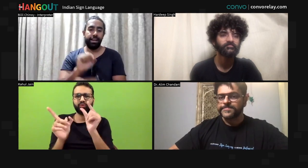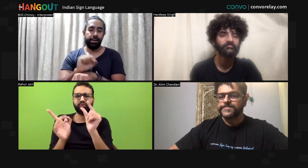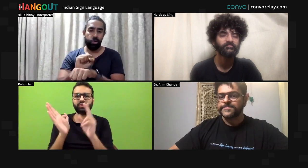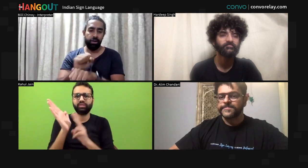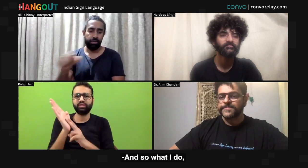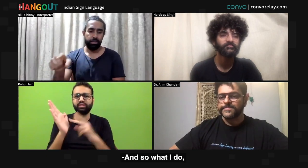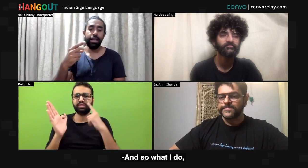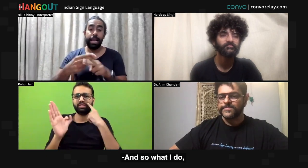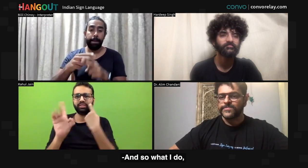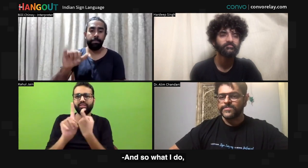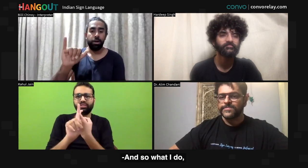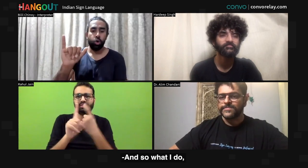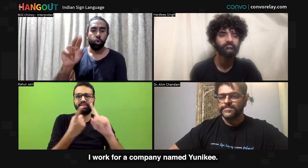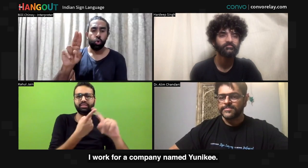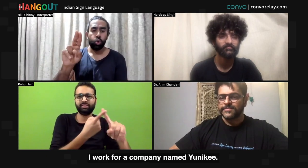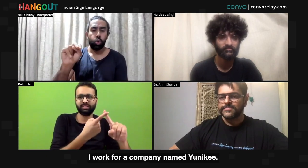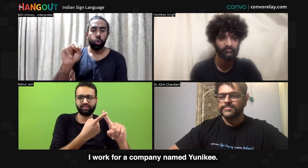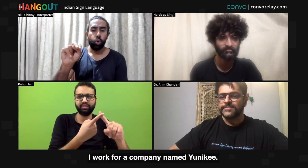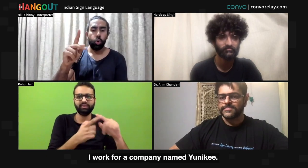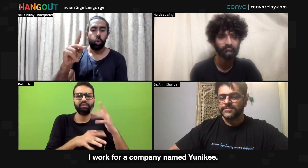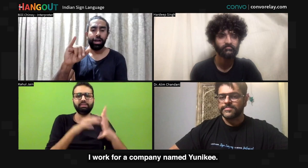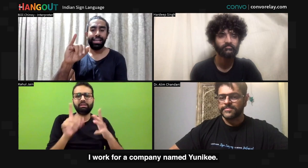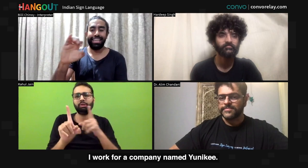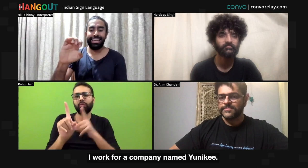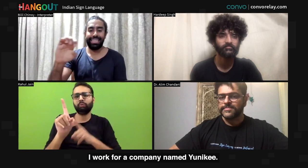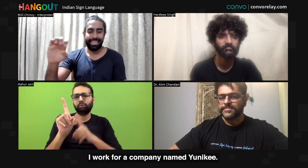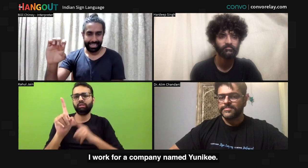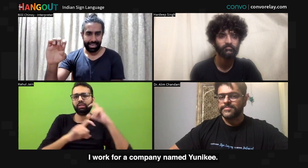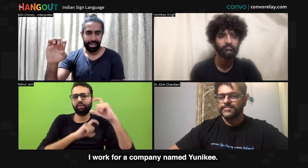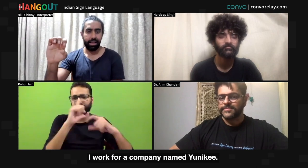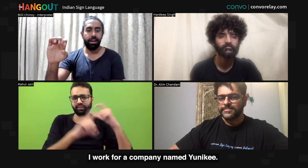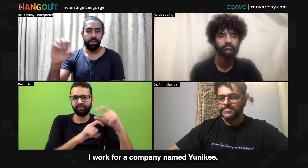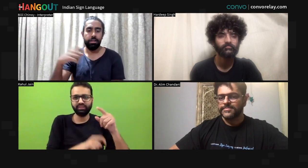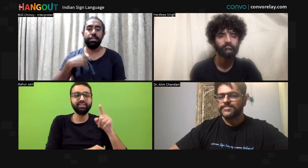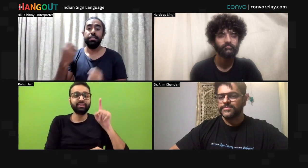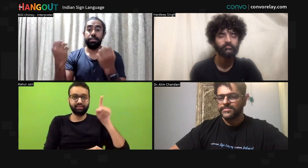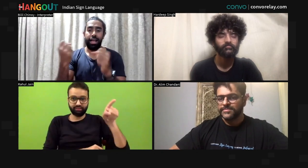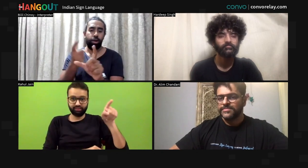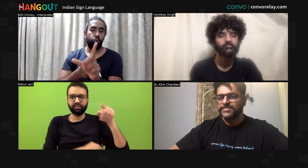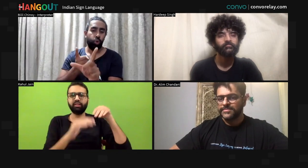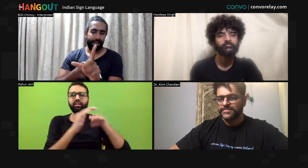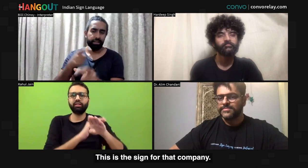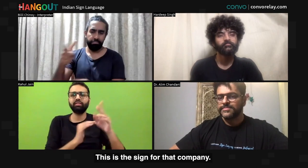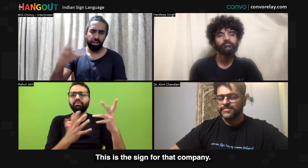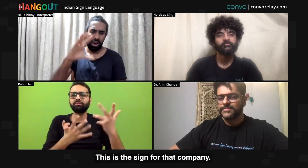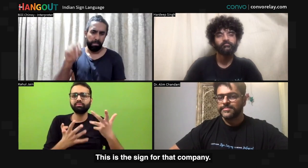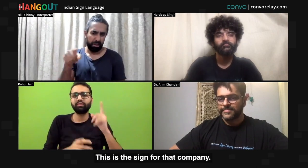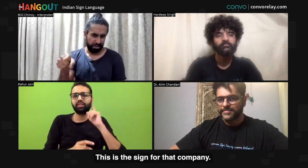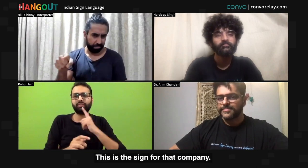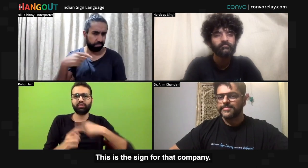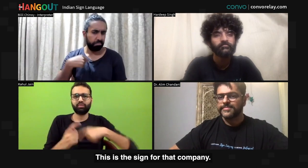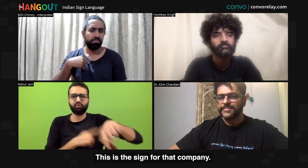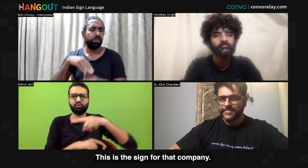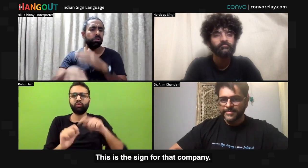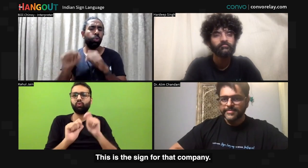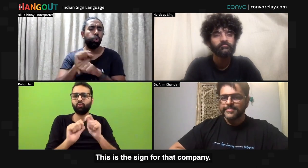And so what I do, I work for a company named Yuki. This is the sign for the, that company.